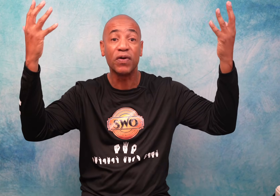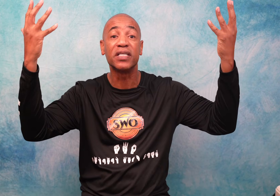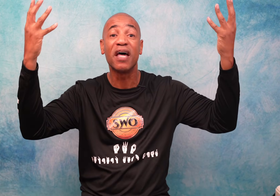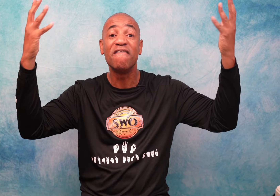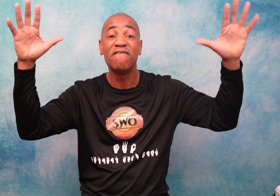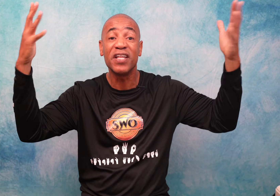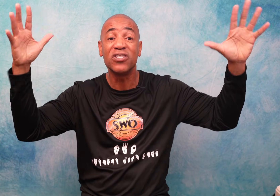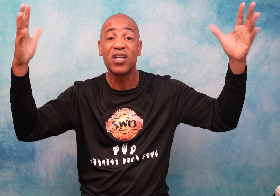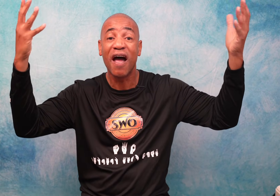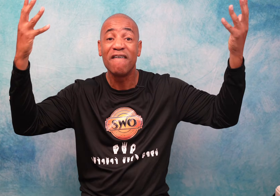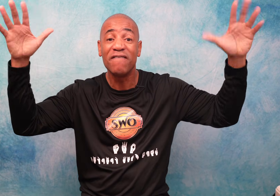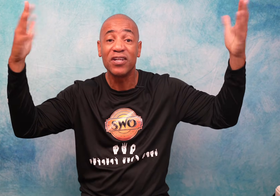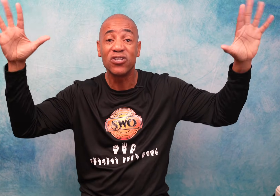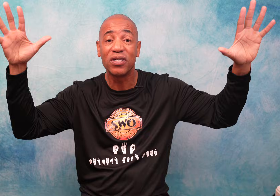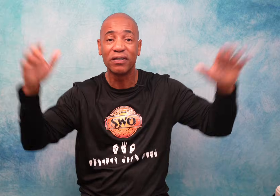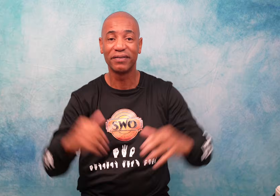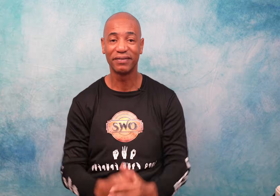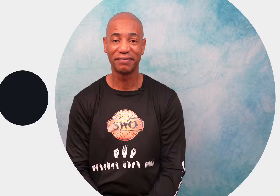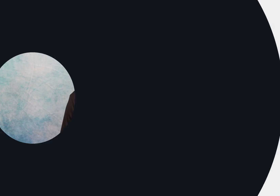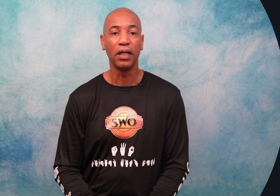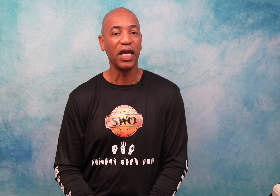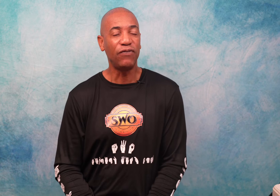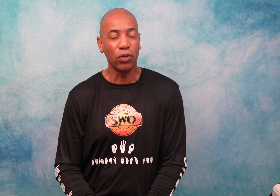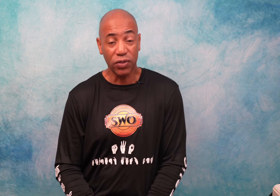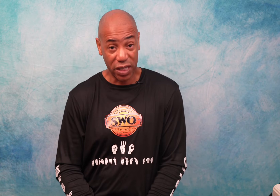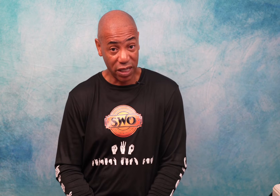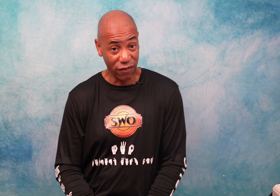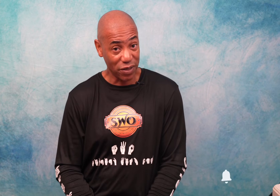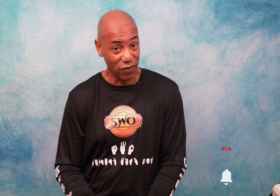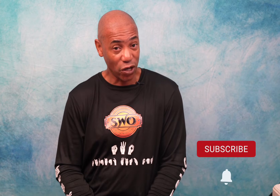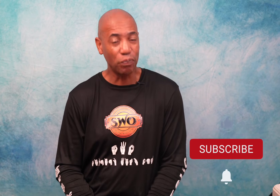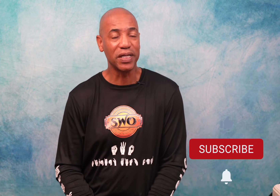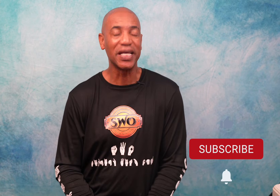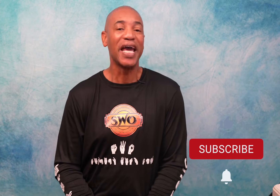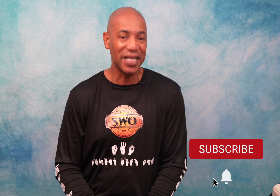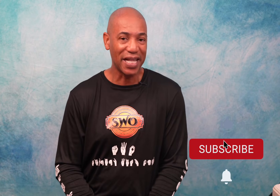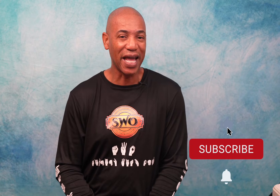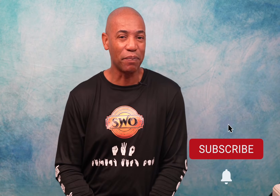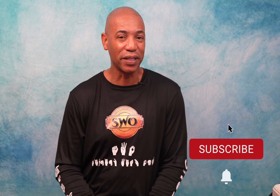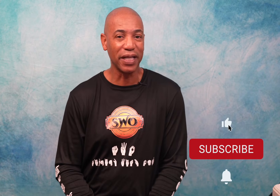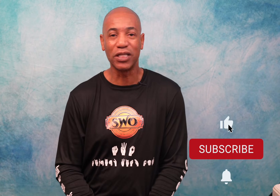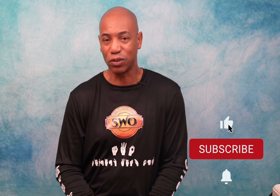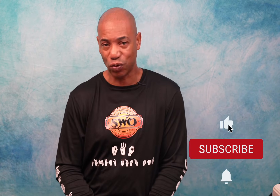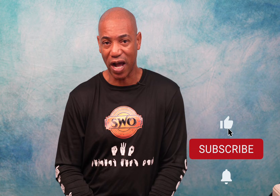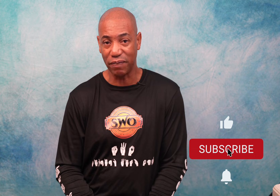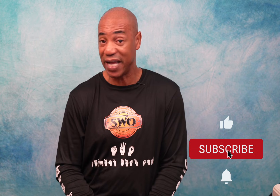wrist. Finished. Finished. If you learned anything from this video, please hit that like button and subscribe. Last but